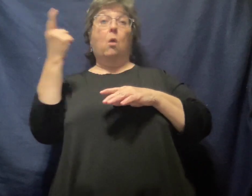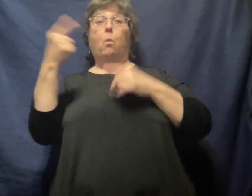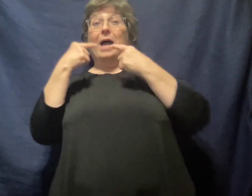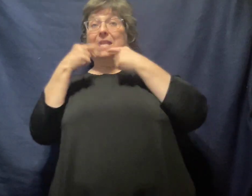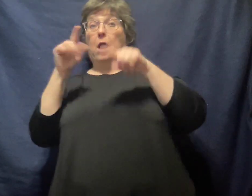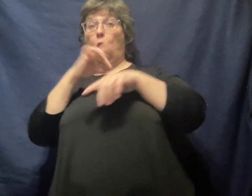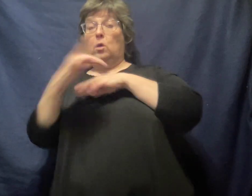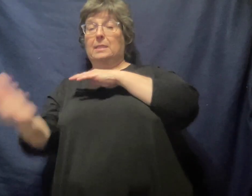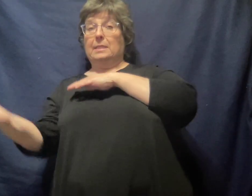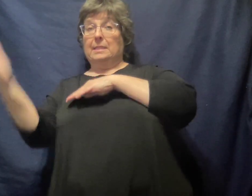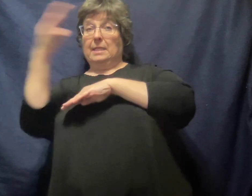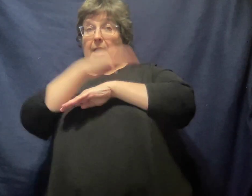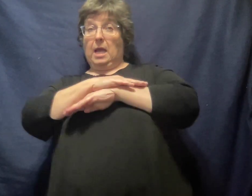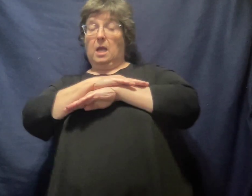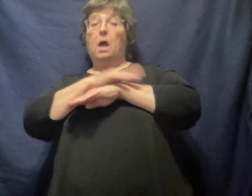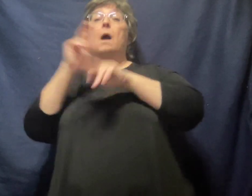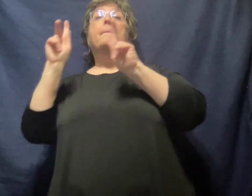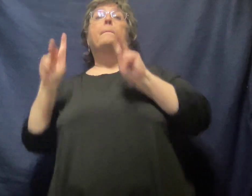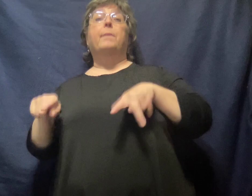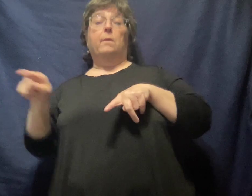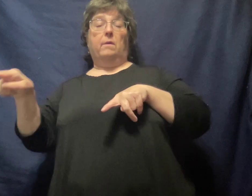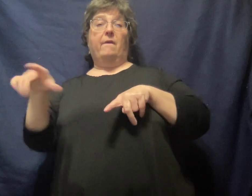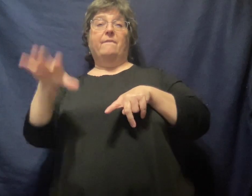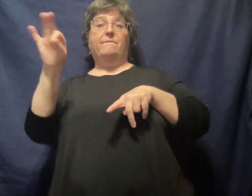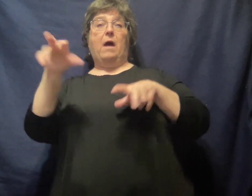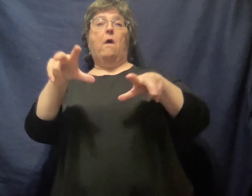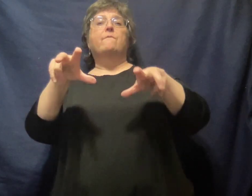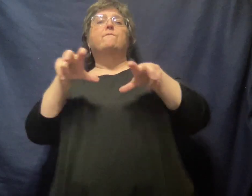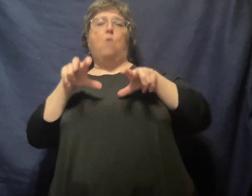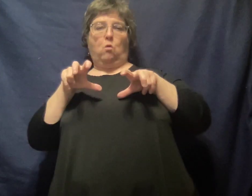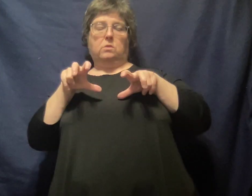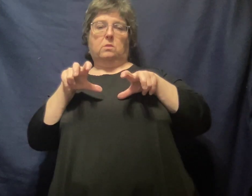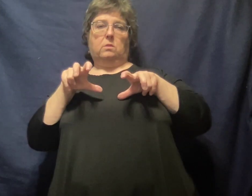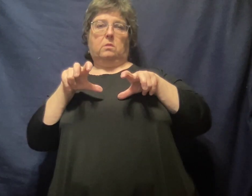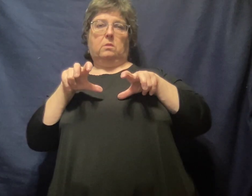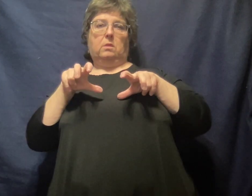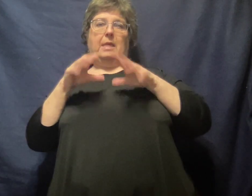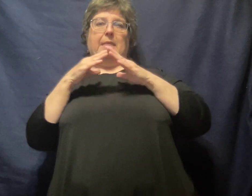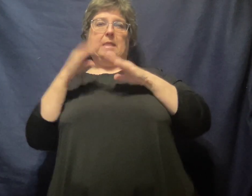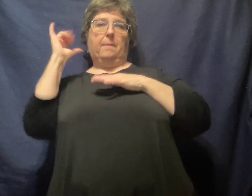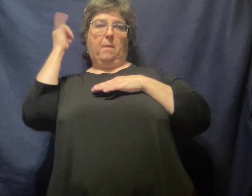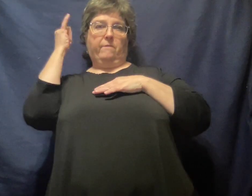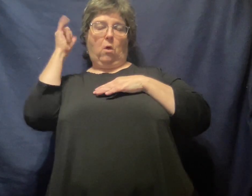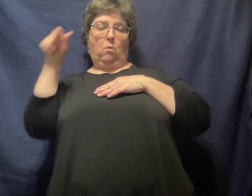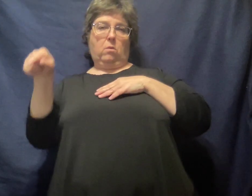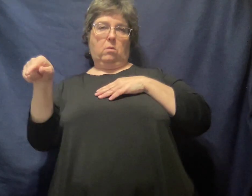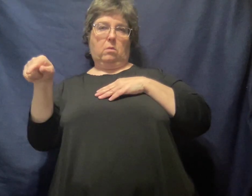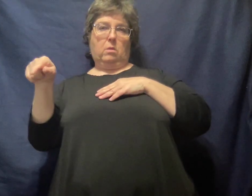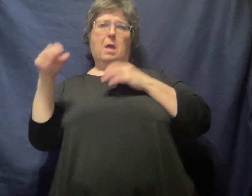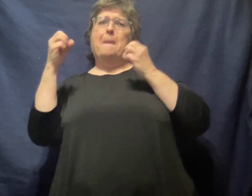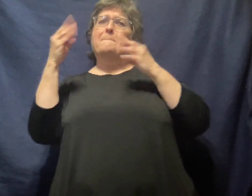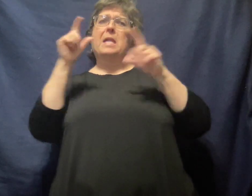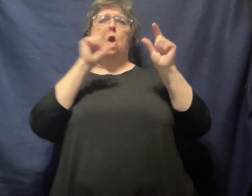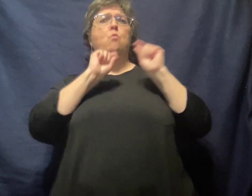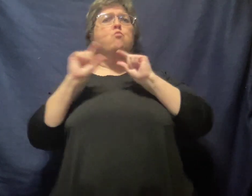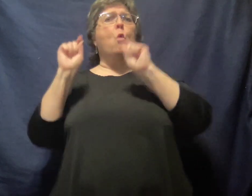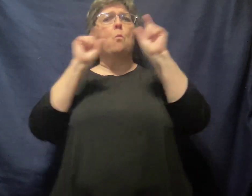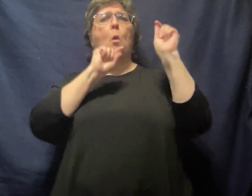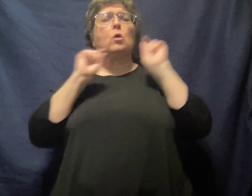today, an individual who was found frozen in the city of Buffalo. There are lots of rumors of additional fatalities.